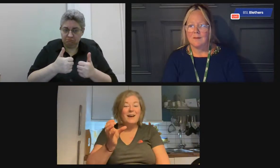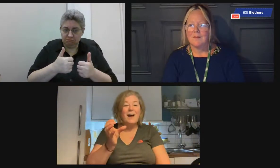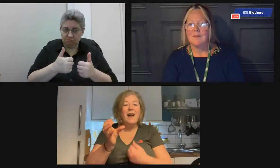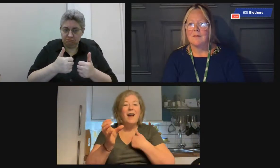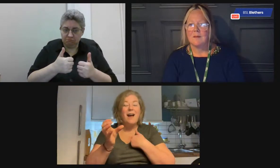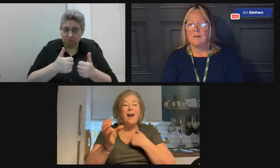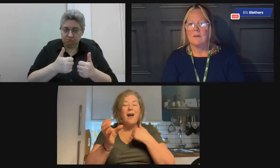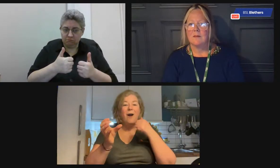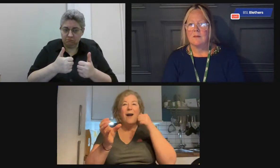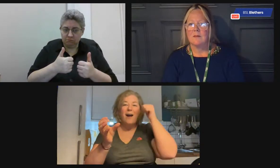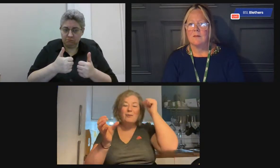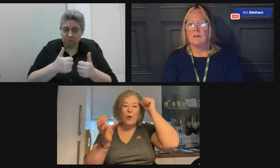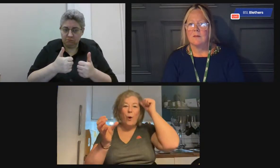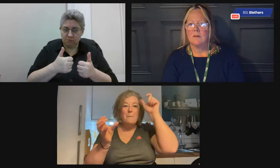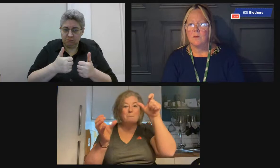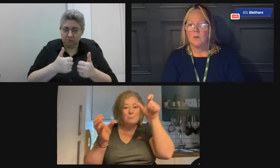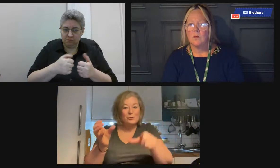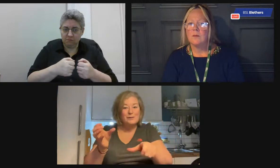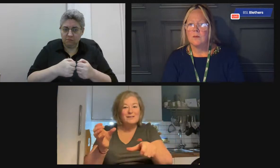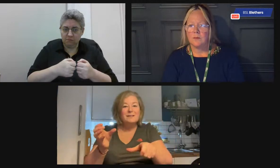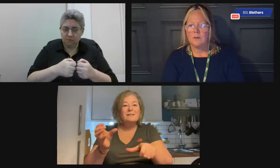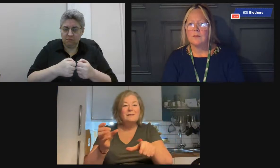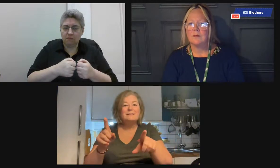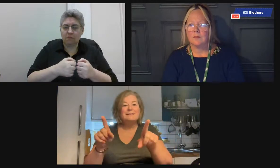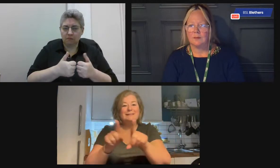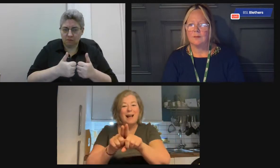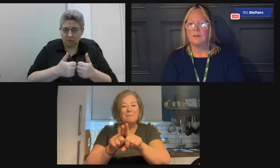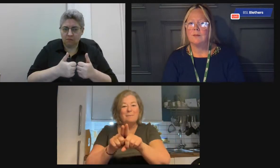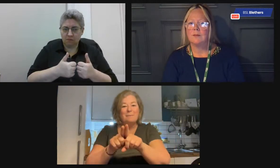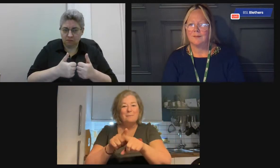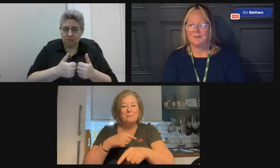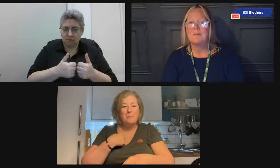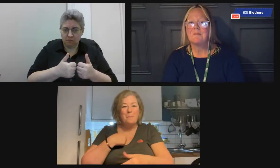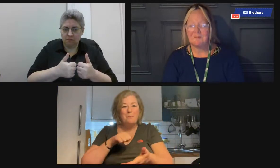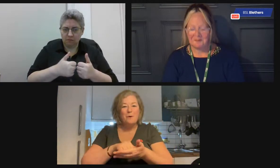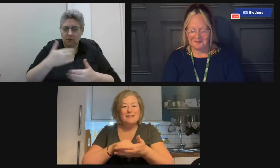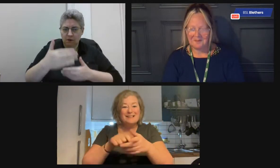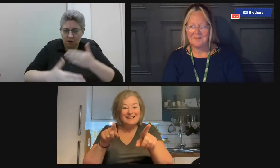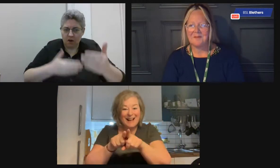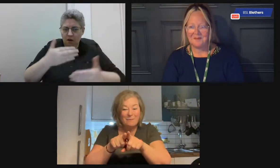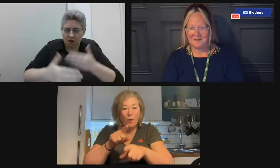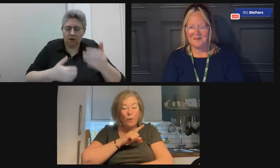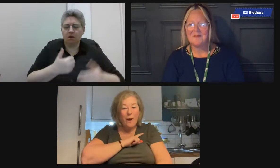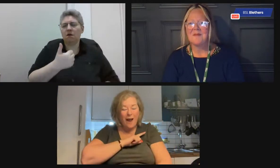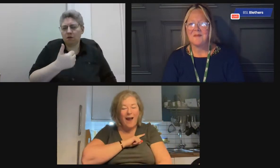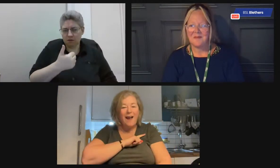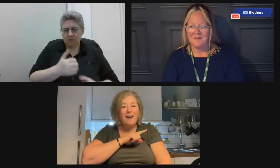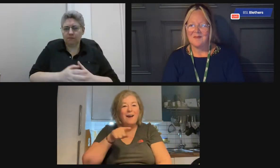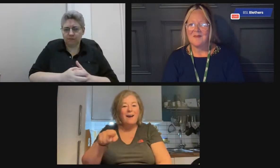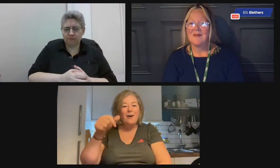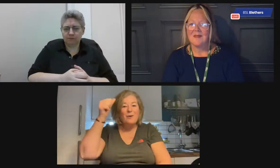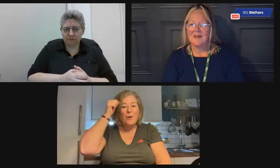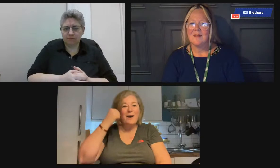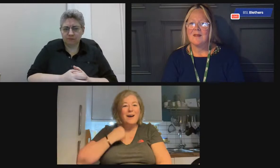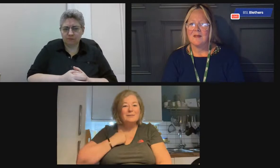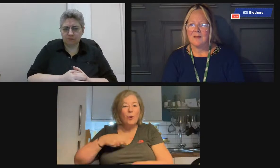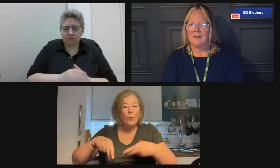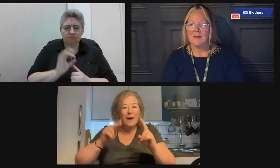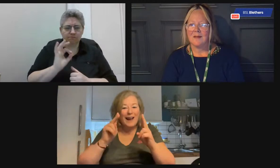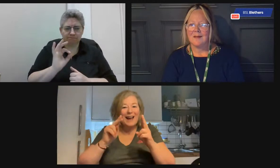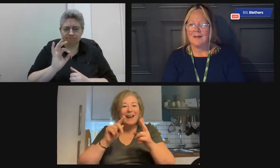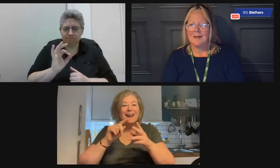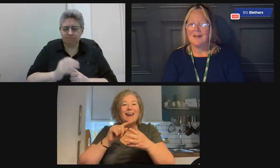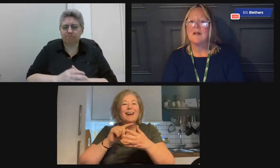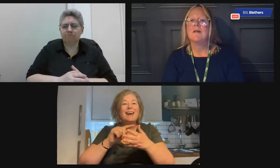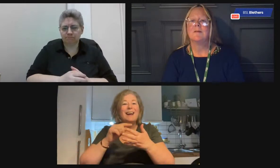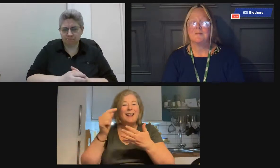Well, at the beginning, I got interpreters and I knew the person and it was the same person, and I preferred the same person. I'll tell